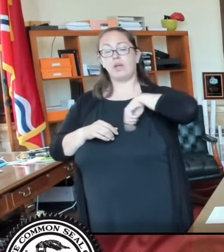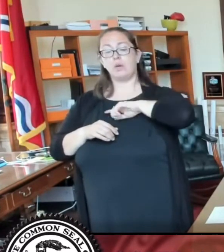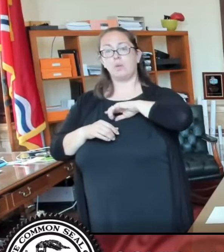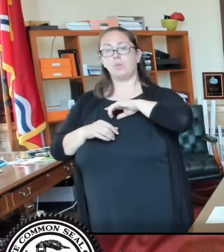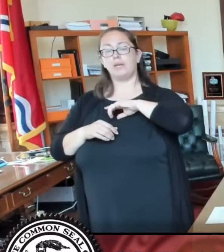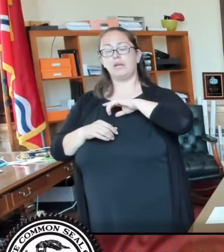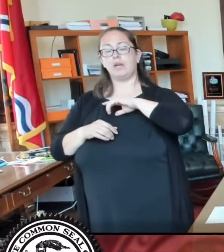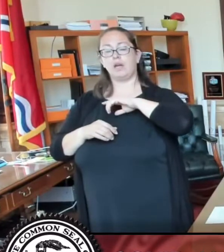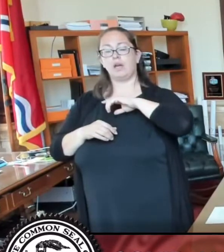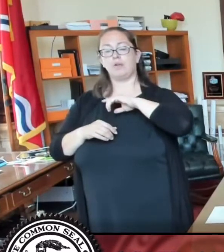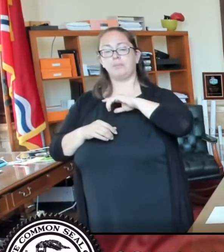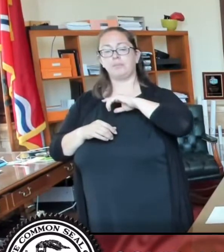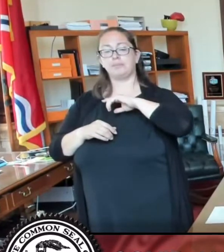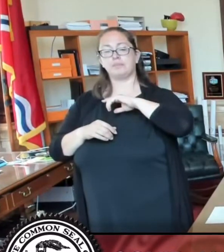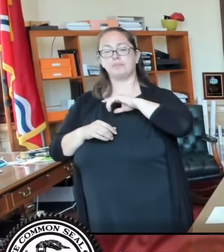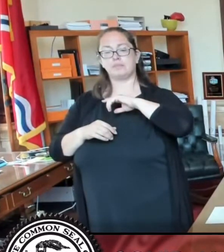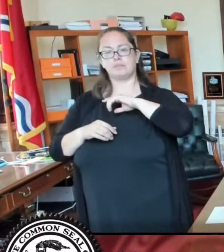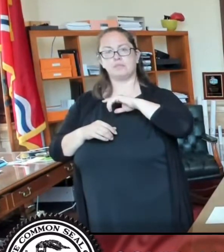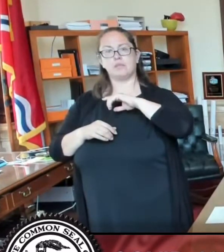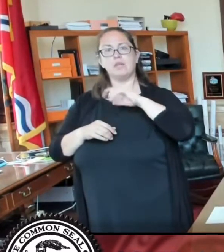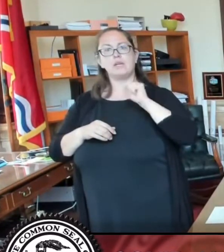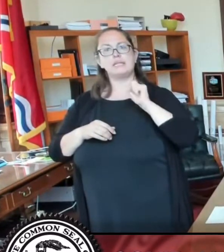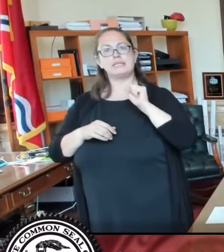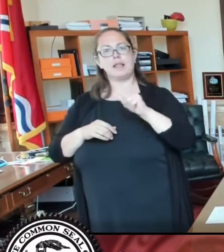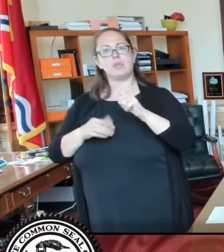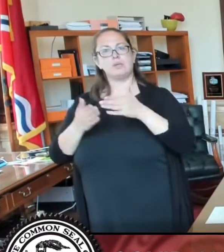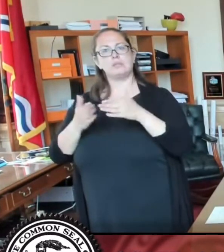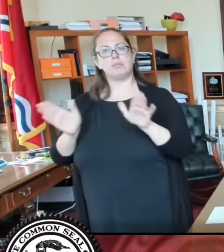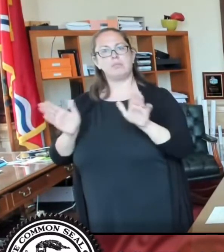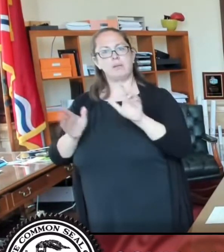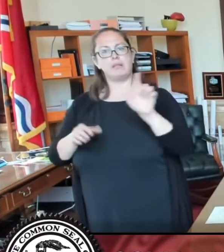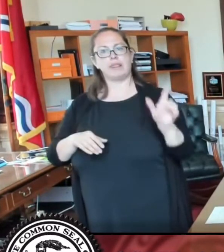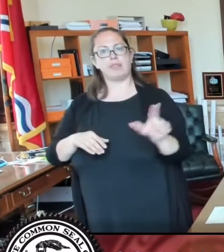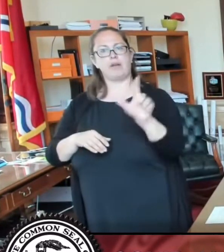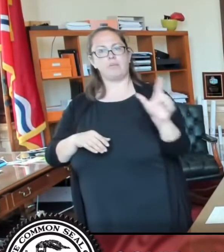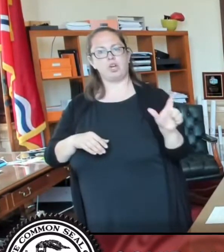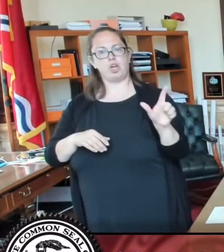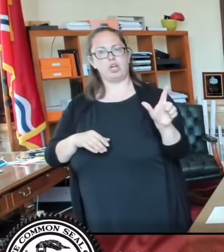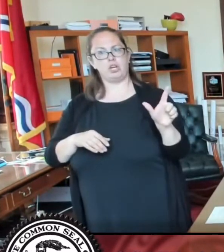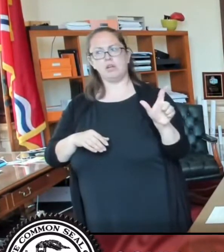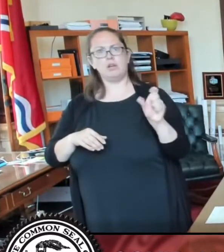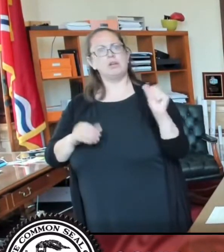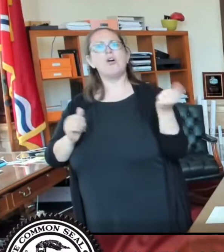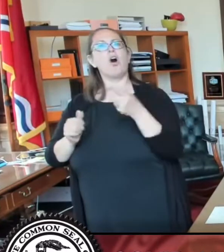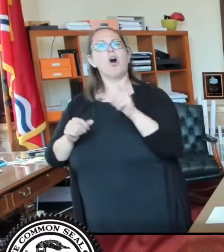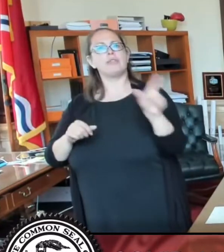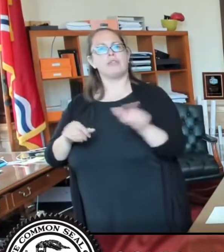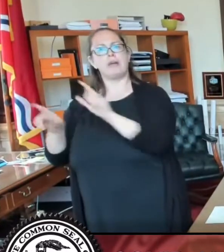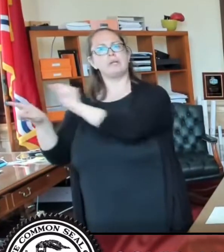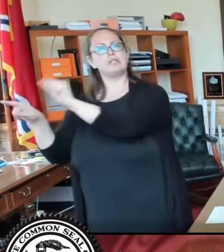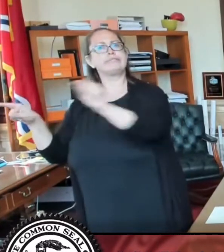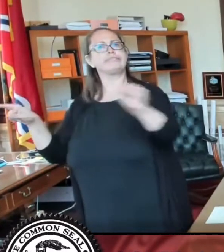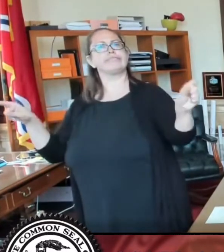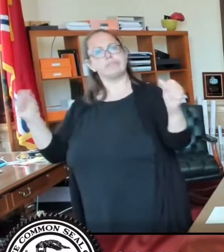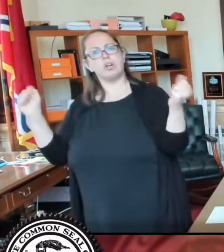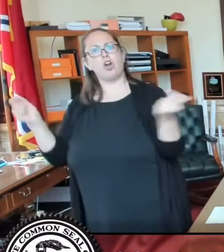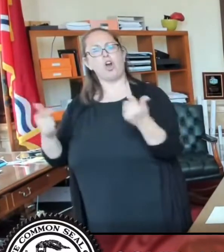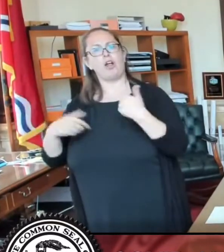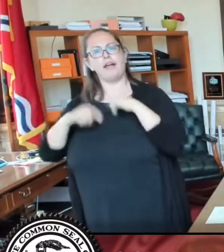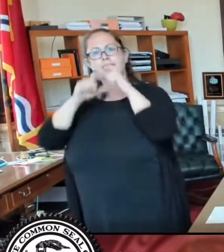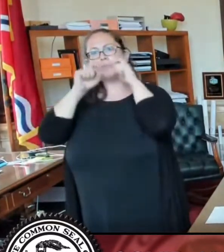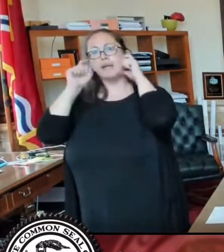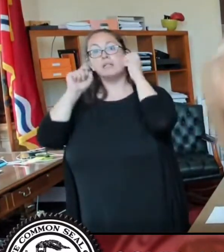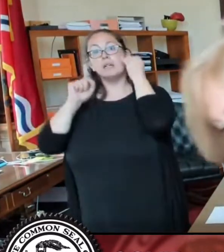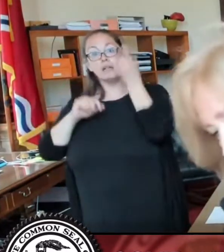the St. Louis Public Library. All of the library locations will have masks. If you need a